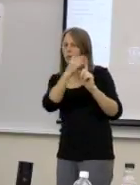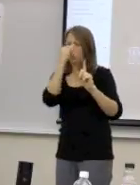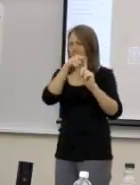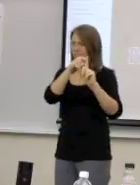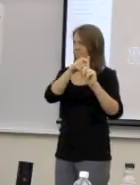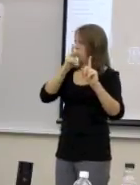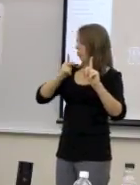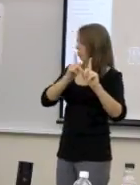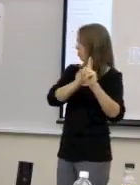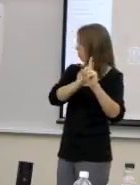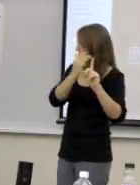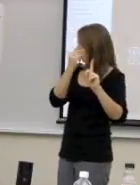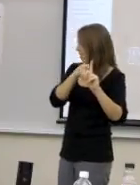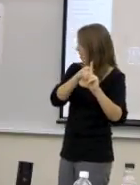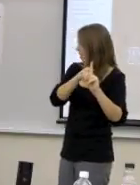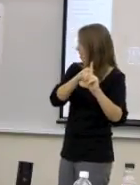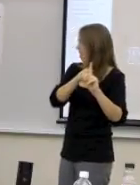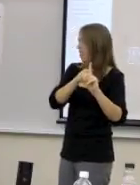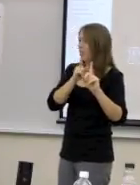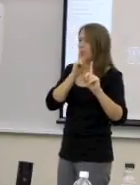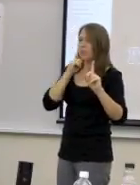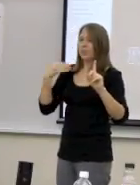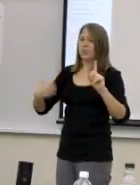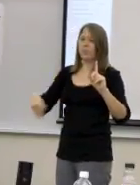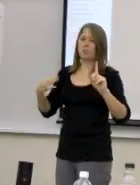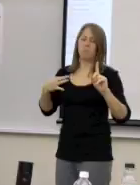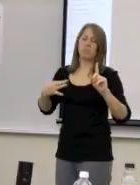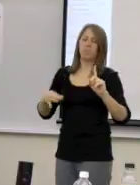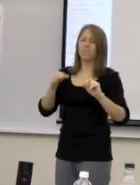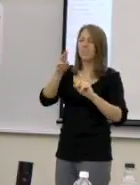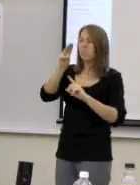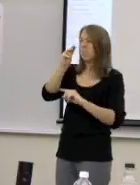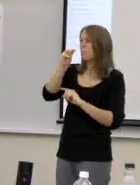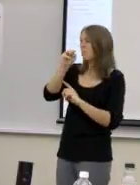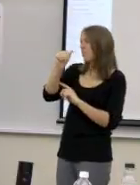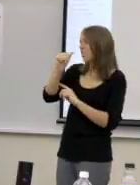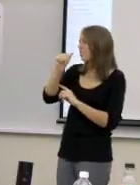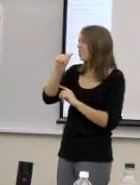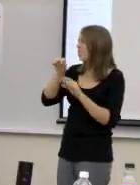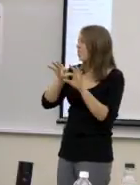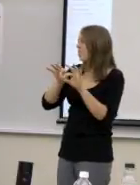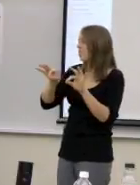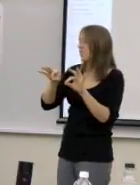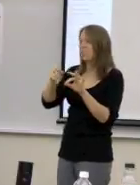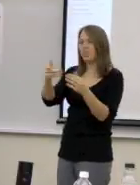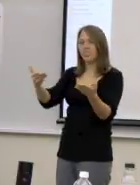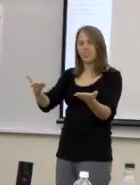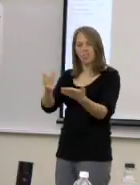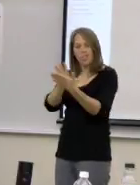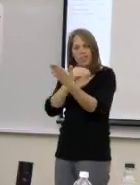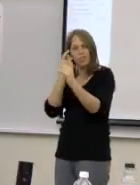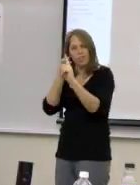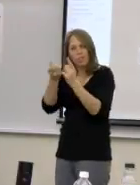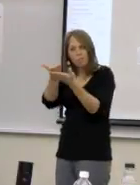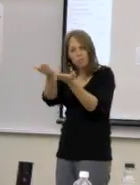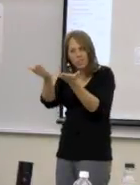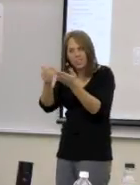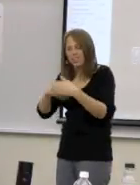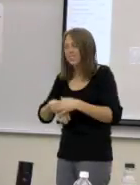mentors. They came out of it with their masters, with their BS degree. They're here among us. Let's learn from them. We have